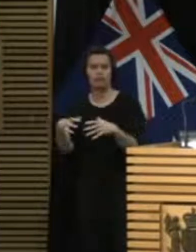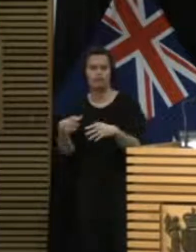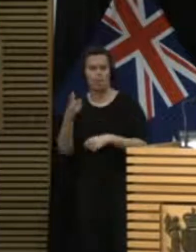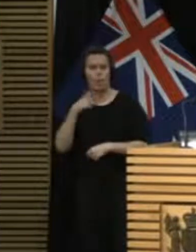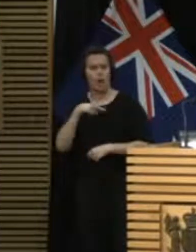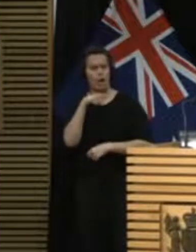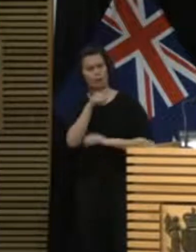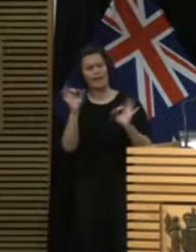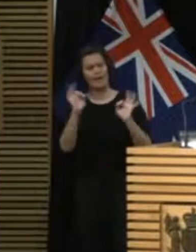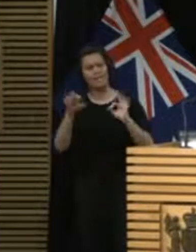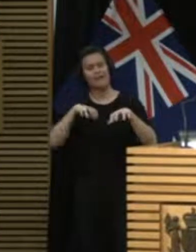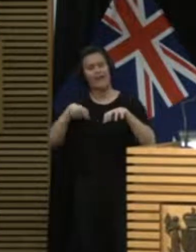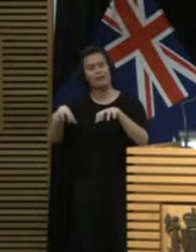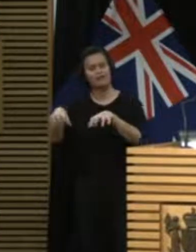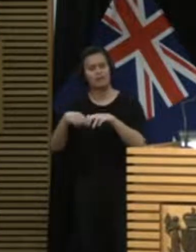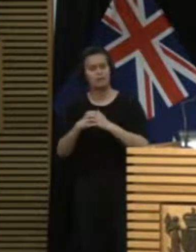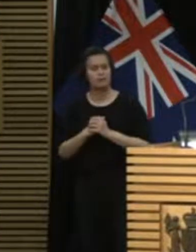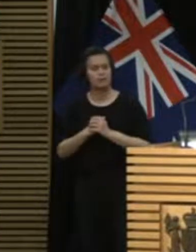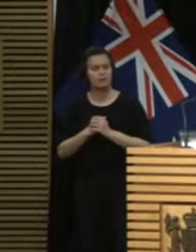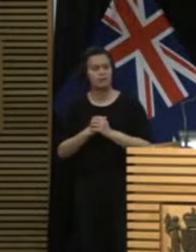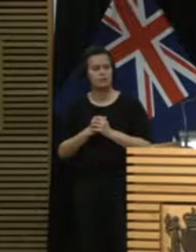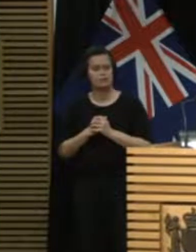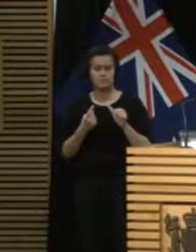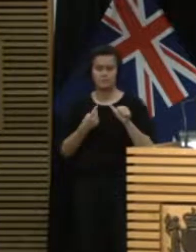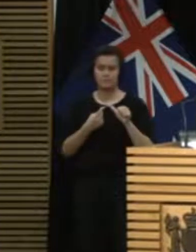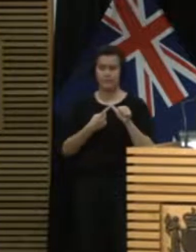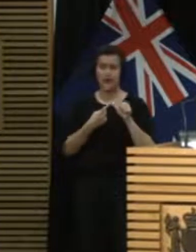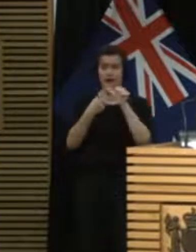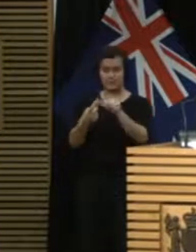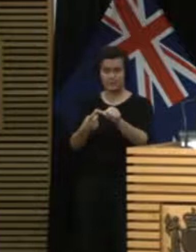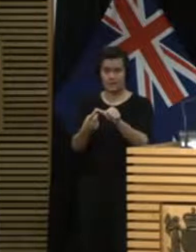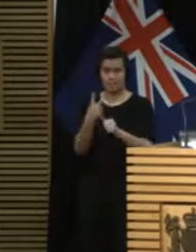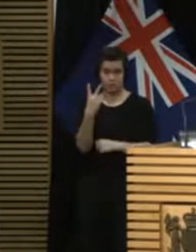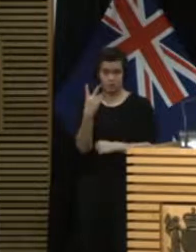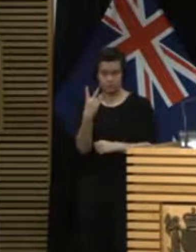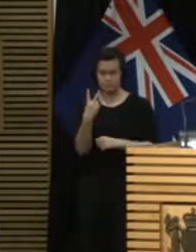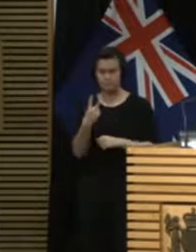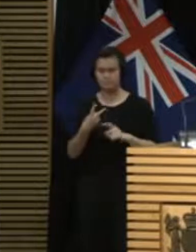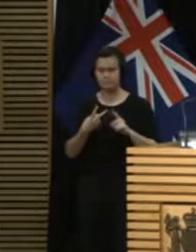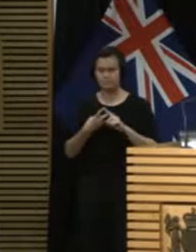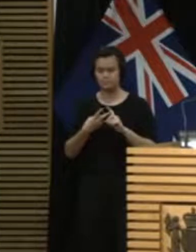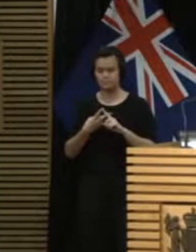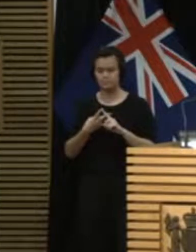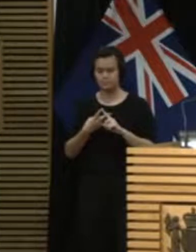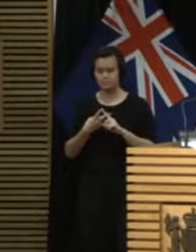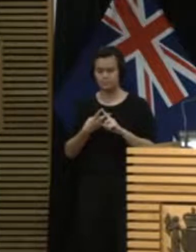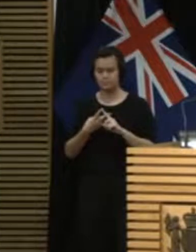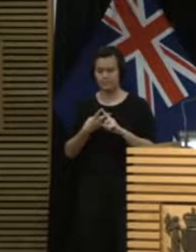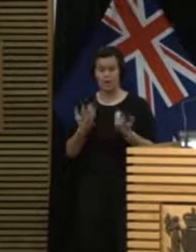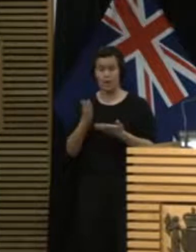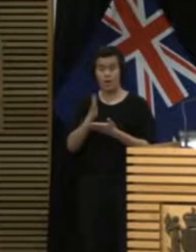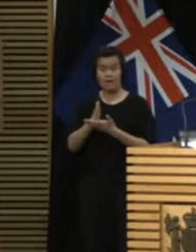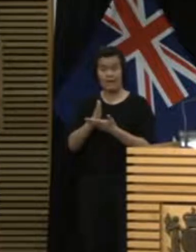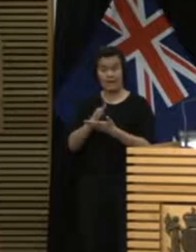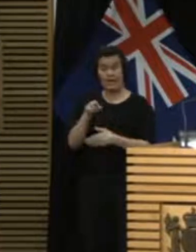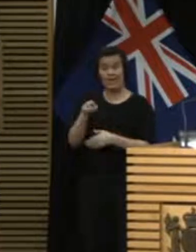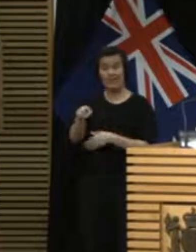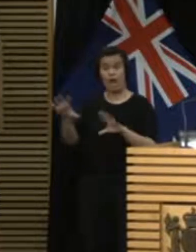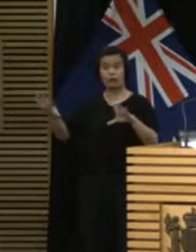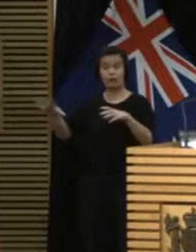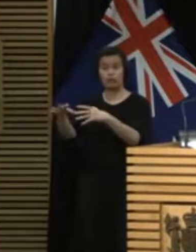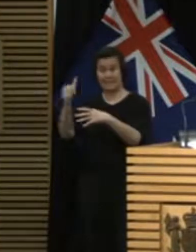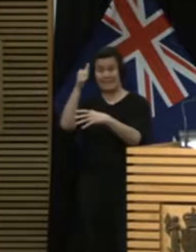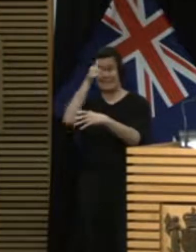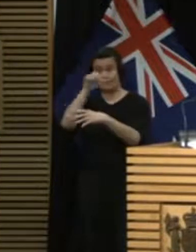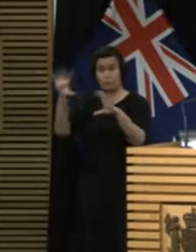So two points I think worth making. And I'll let that group of experts speak